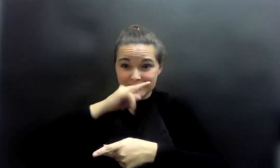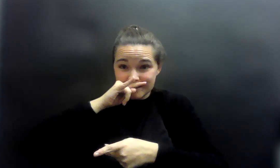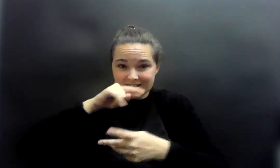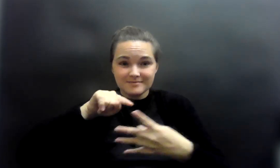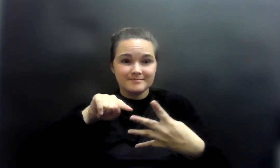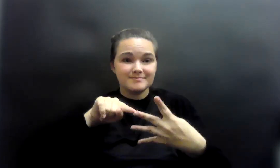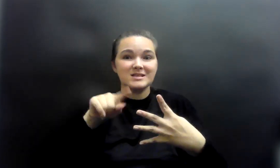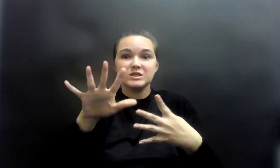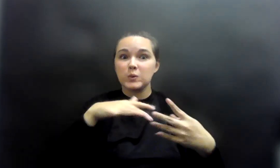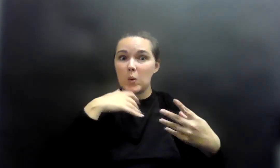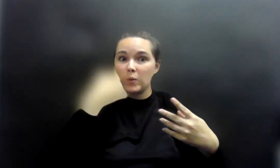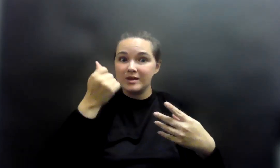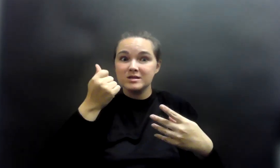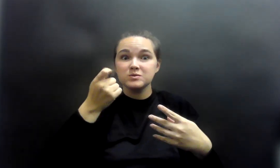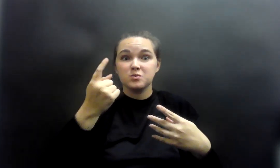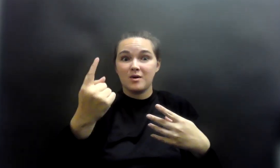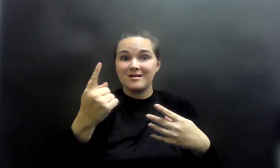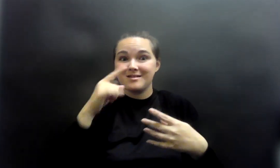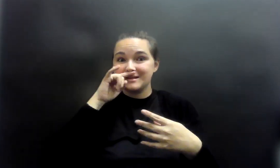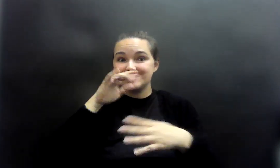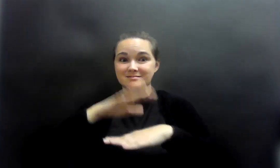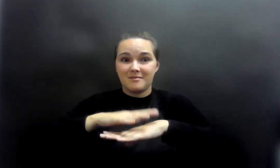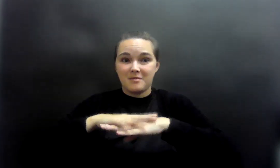the oldest one at the kids' table. C. He